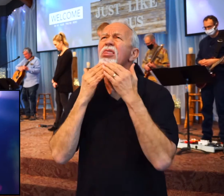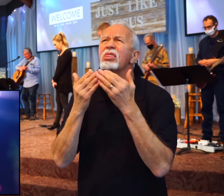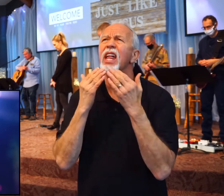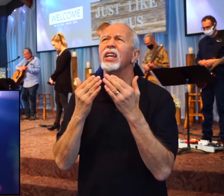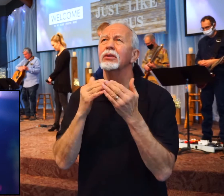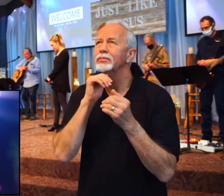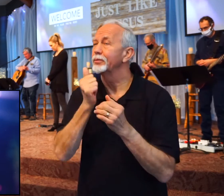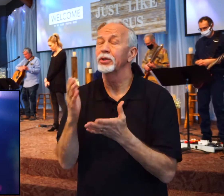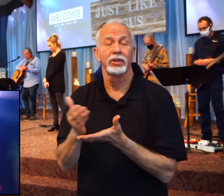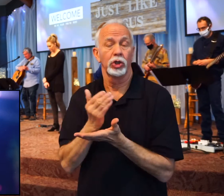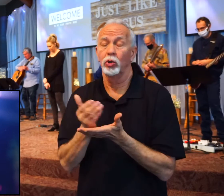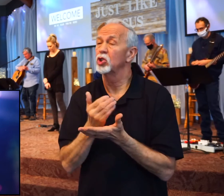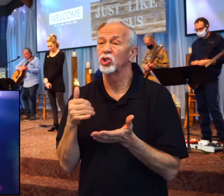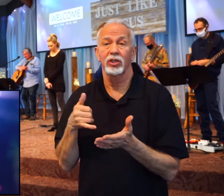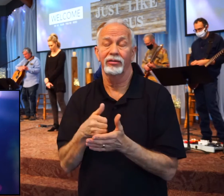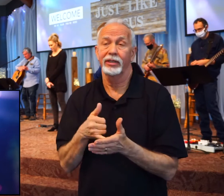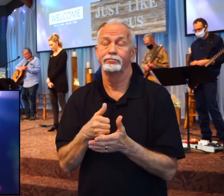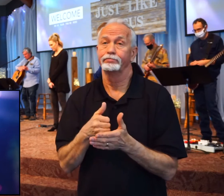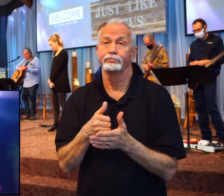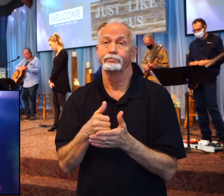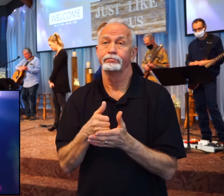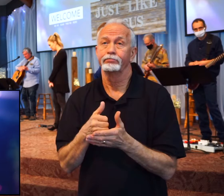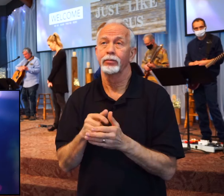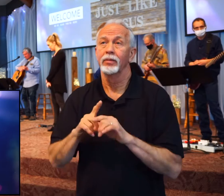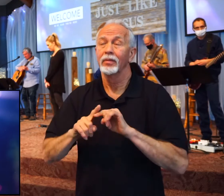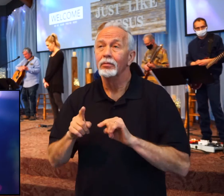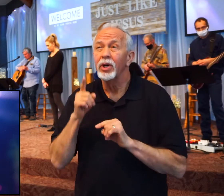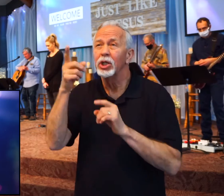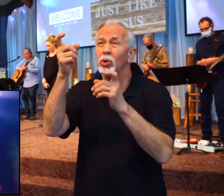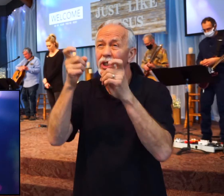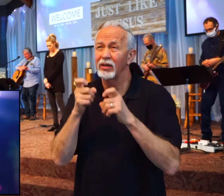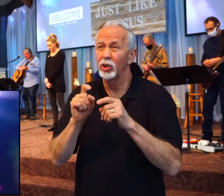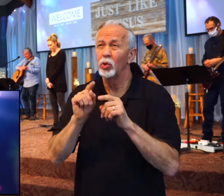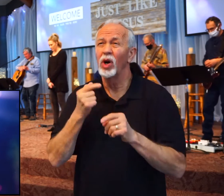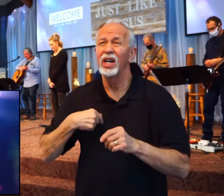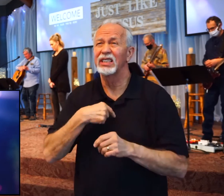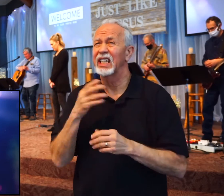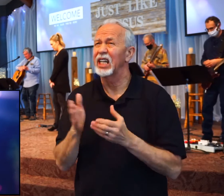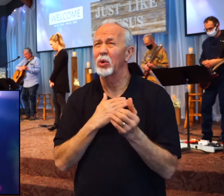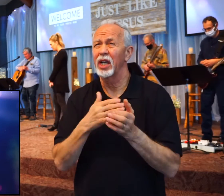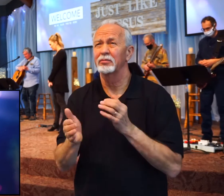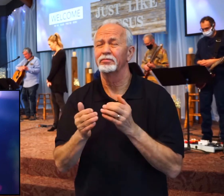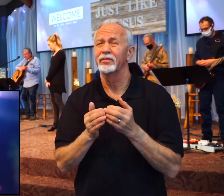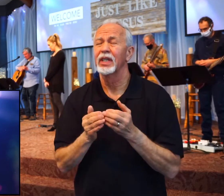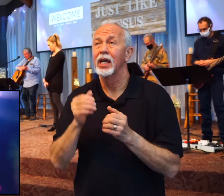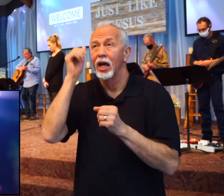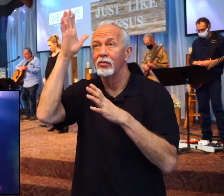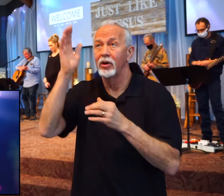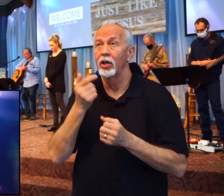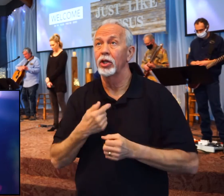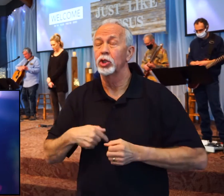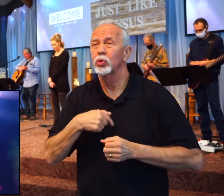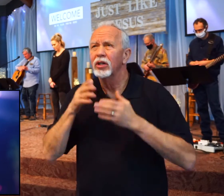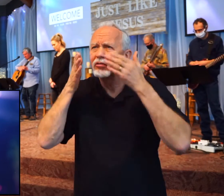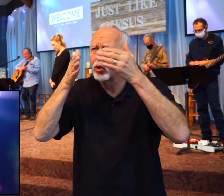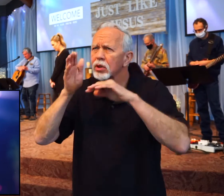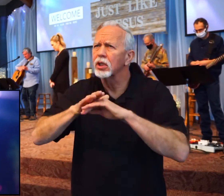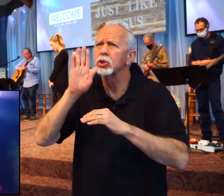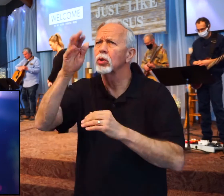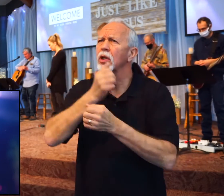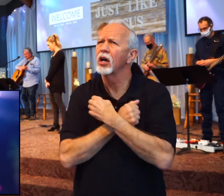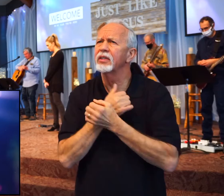don't deserve it, but you give it to us anyways. Father, as we focus on your love